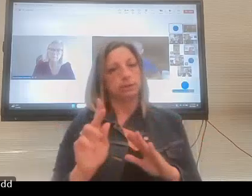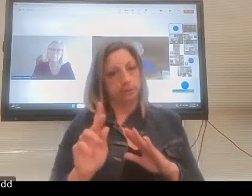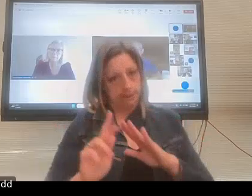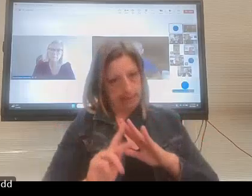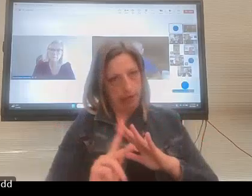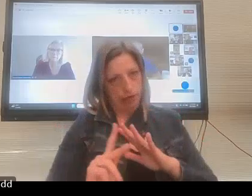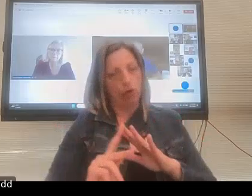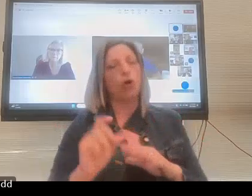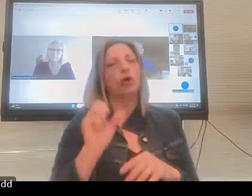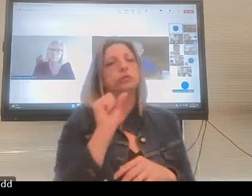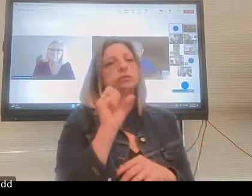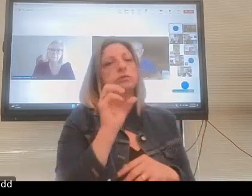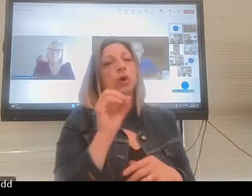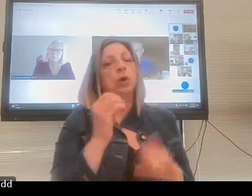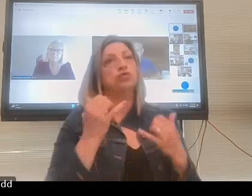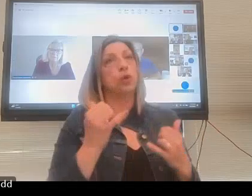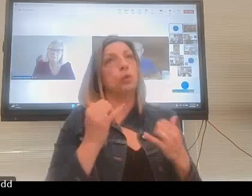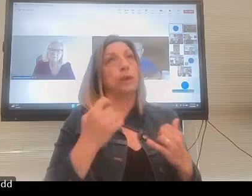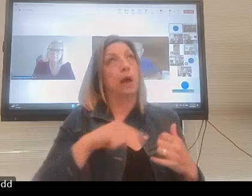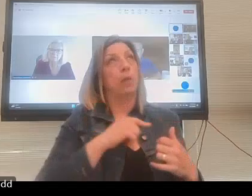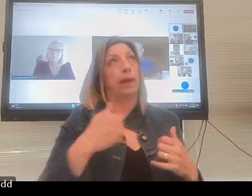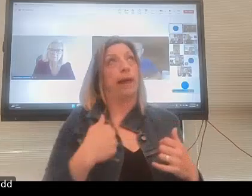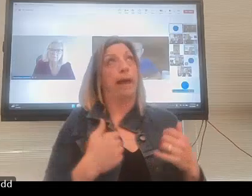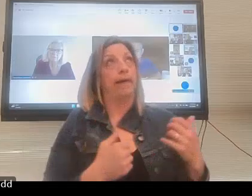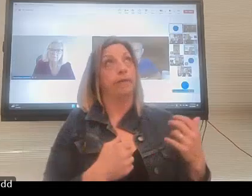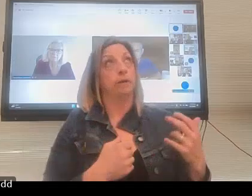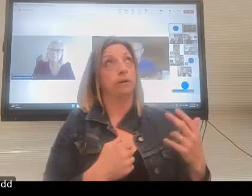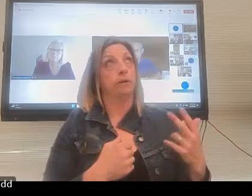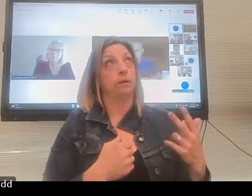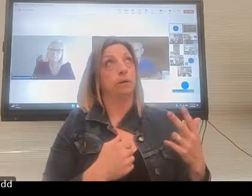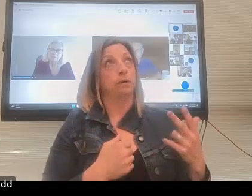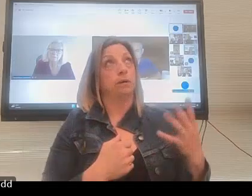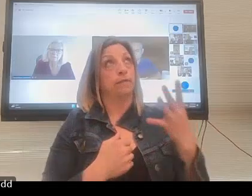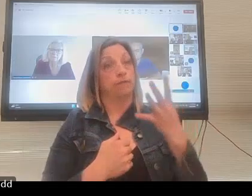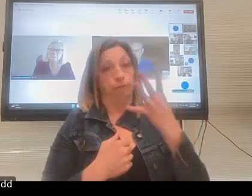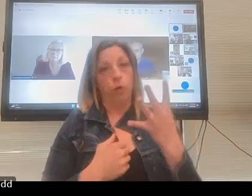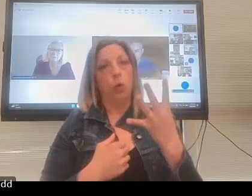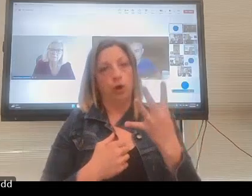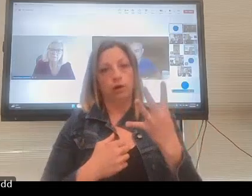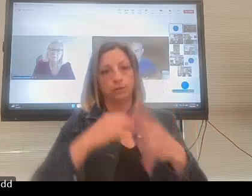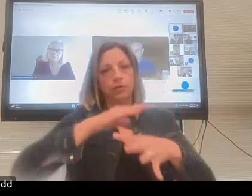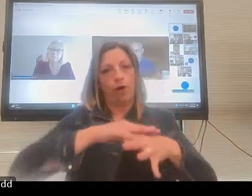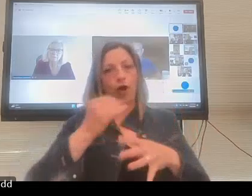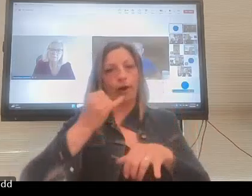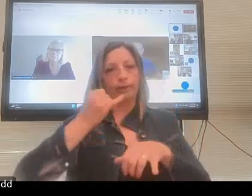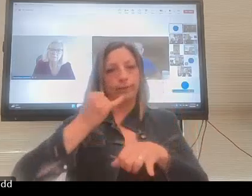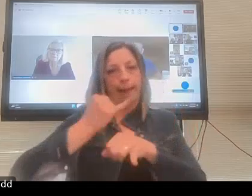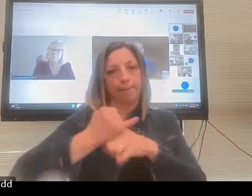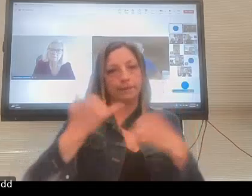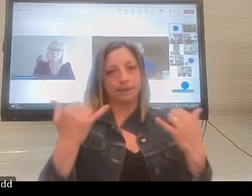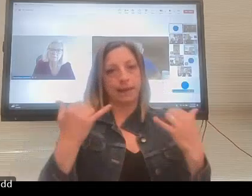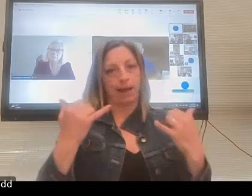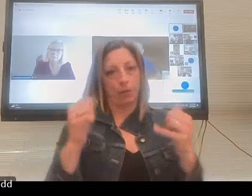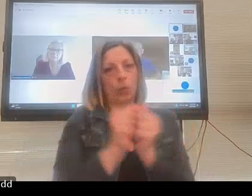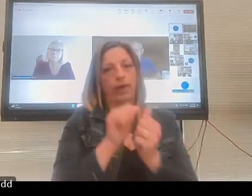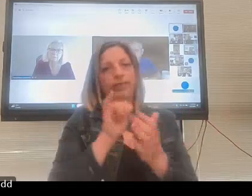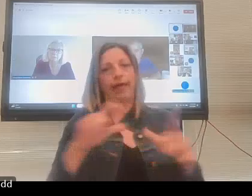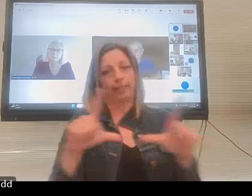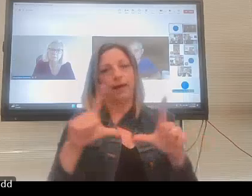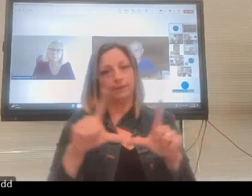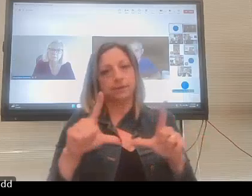license for birth to K. So that means we would have 4